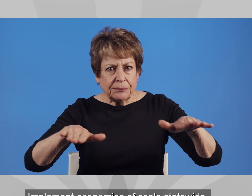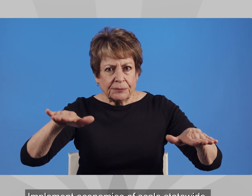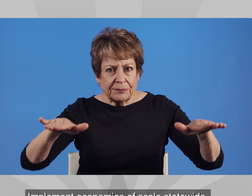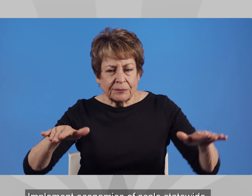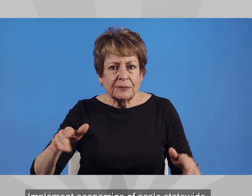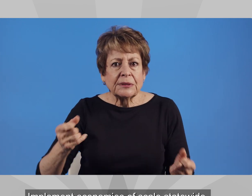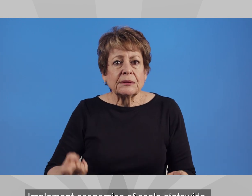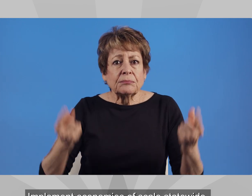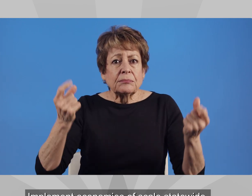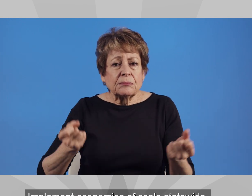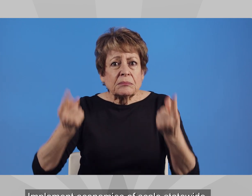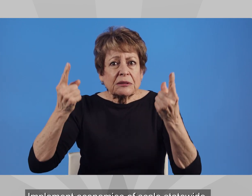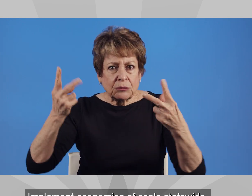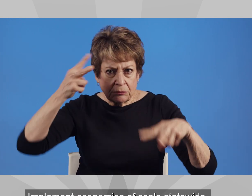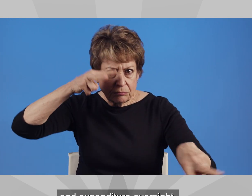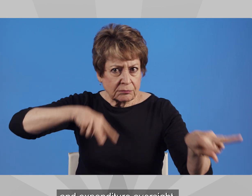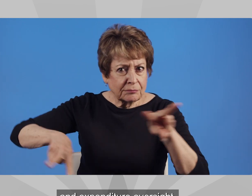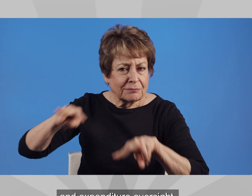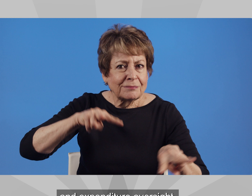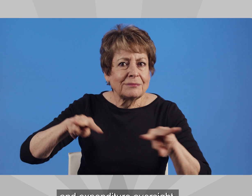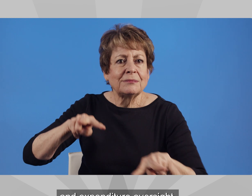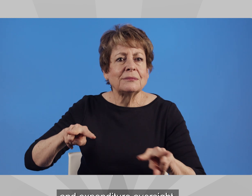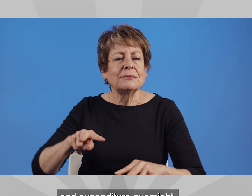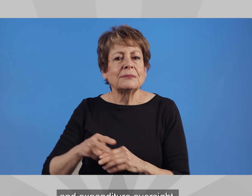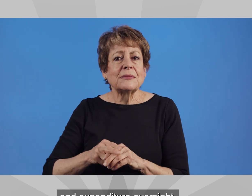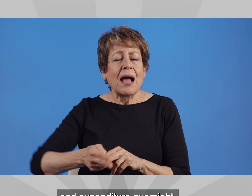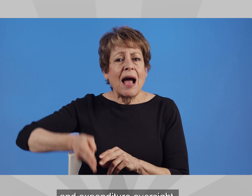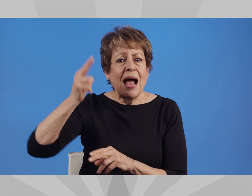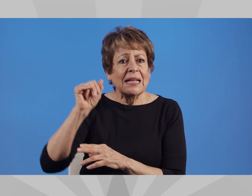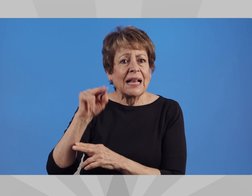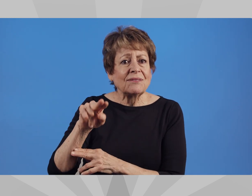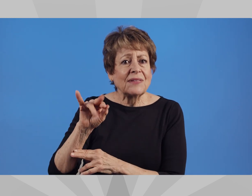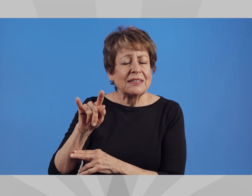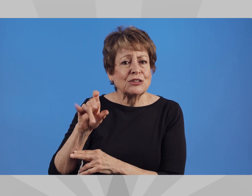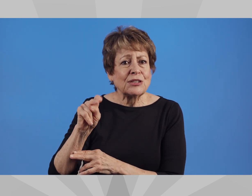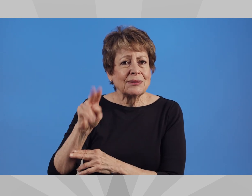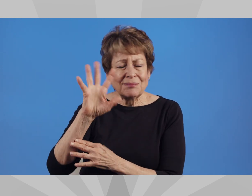Implement economies of scale statewide and expenditure oversight.